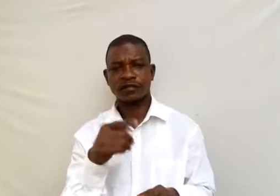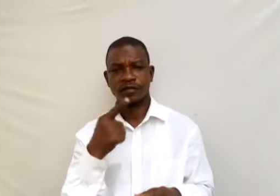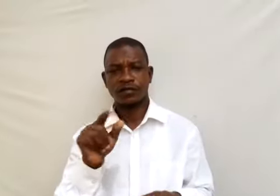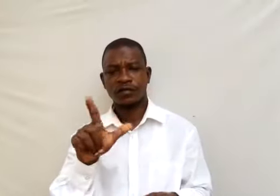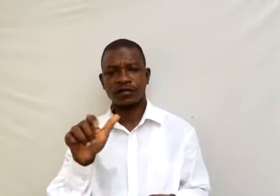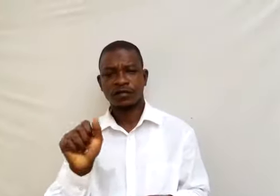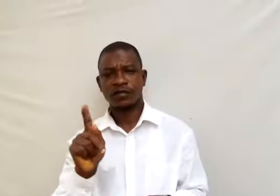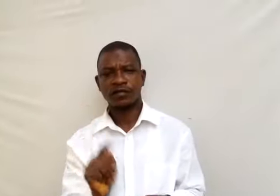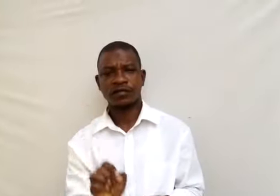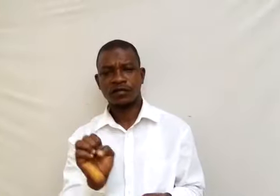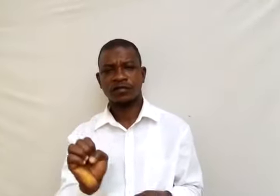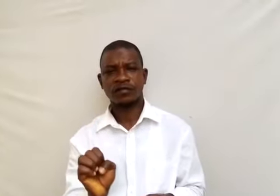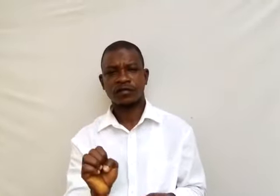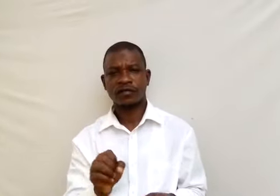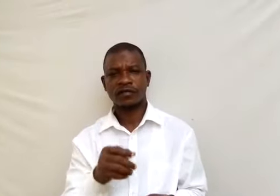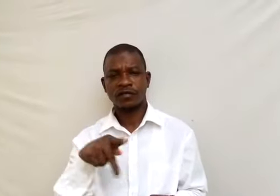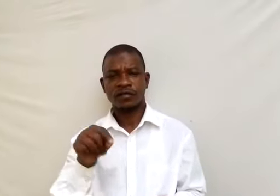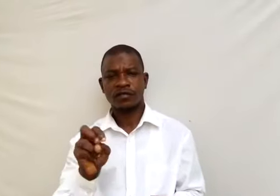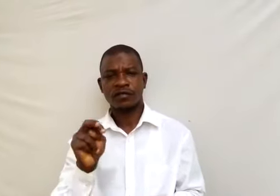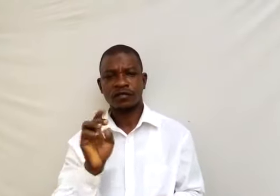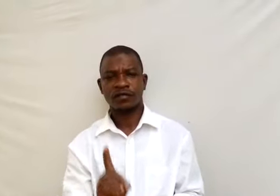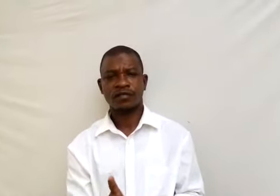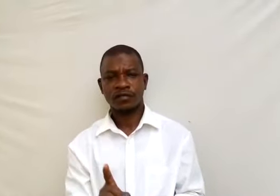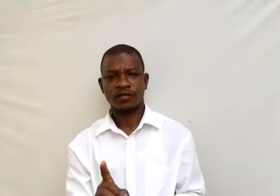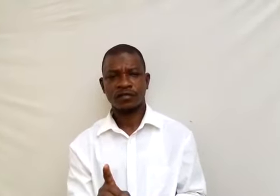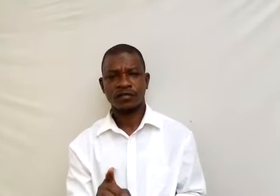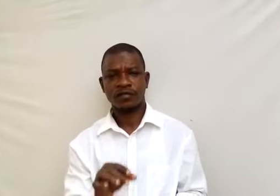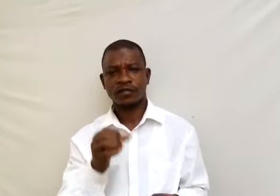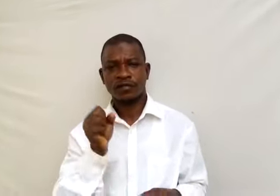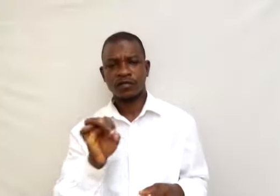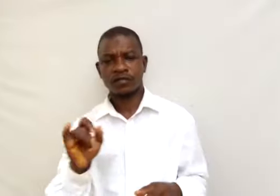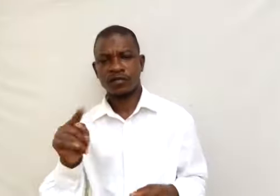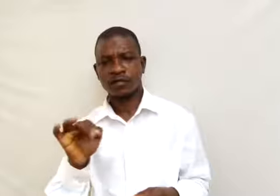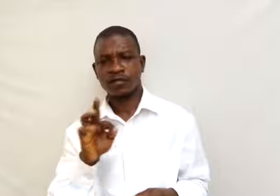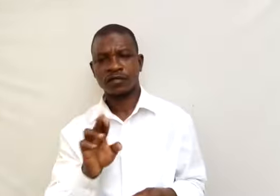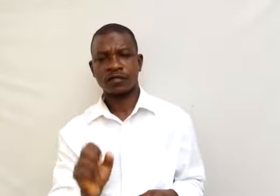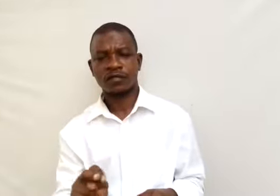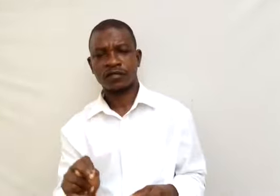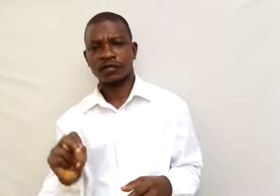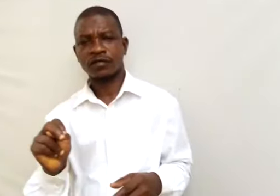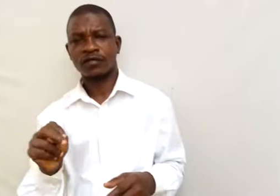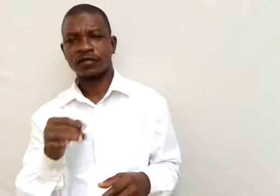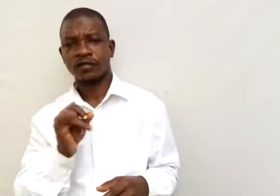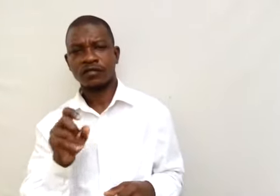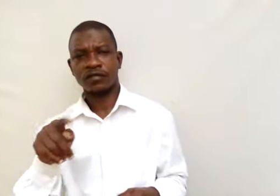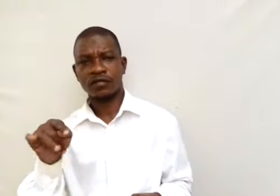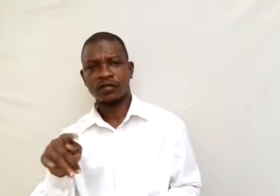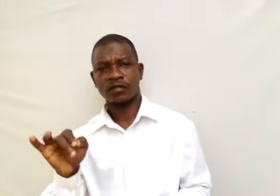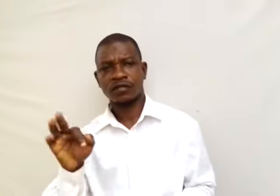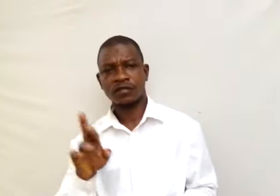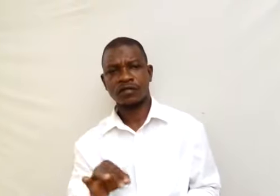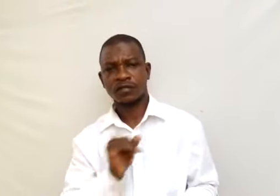ponds streams springs and rivers